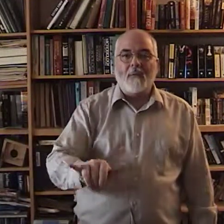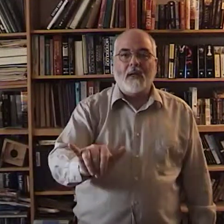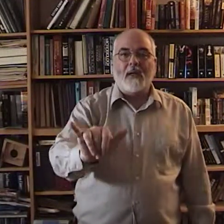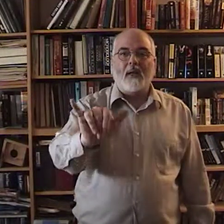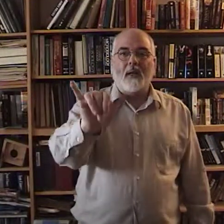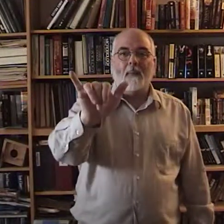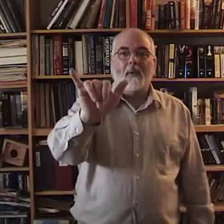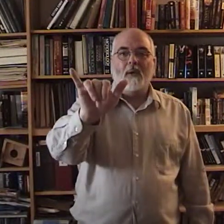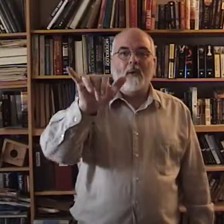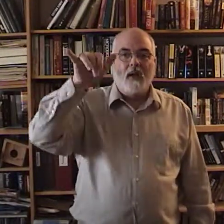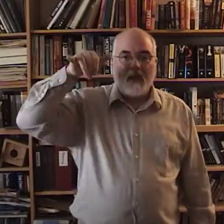bit and up.